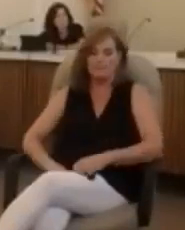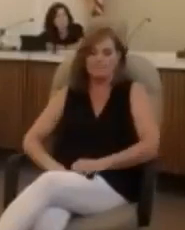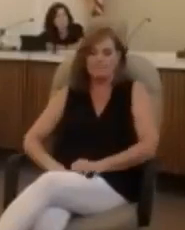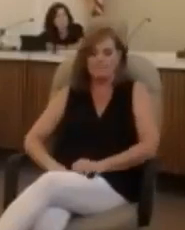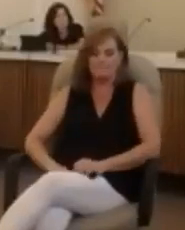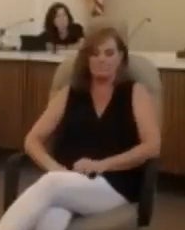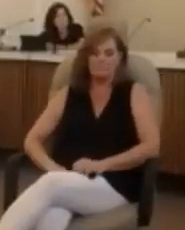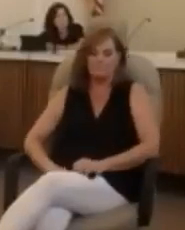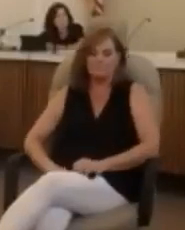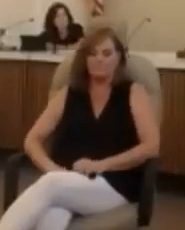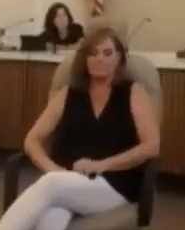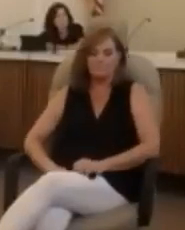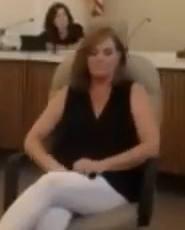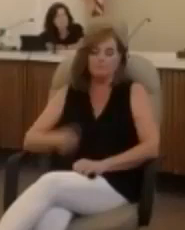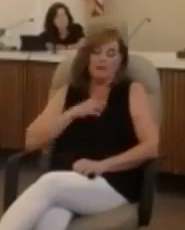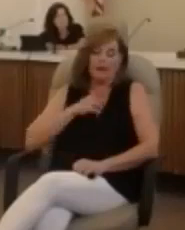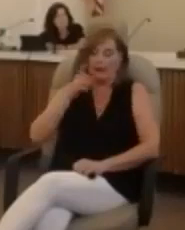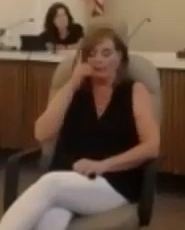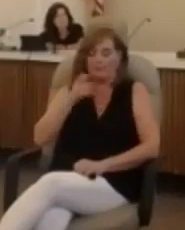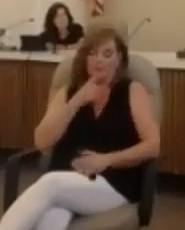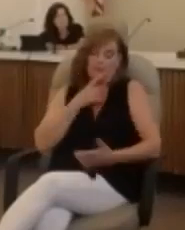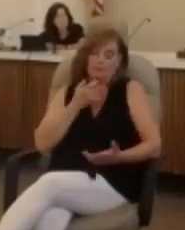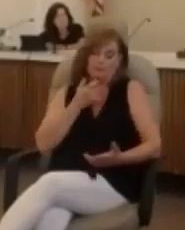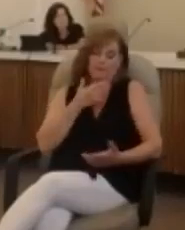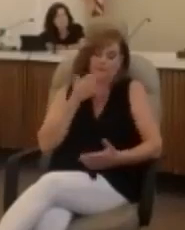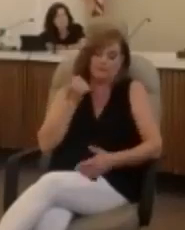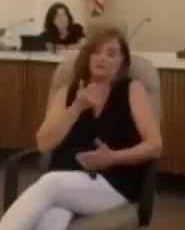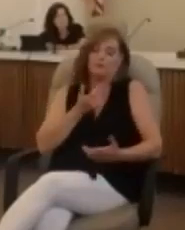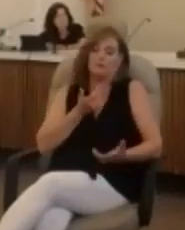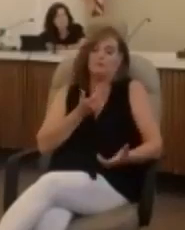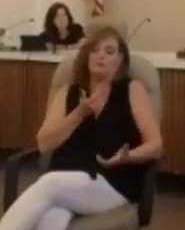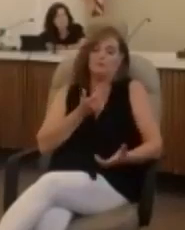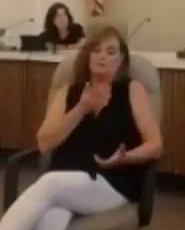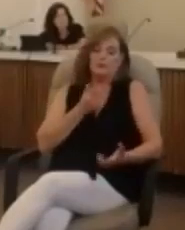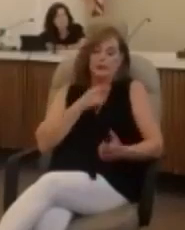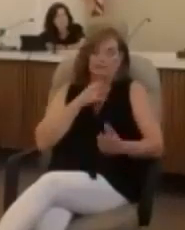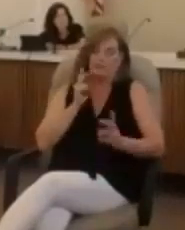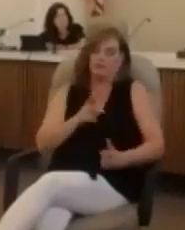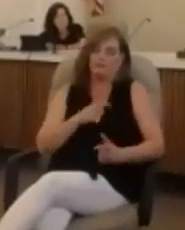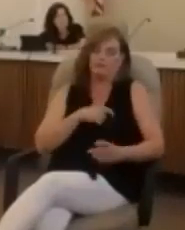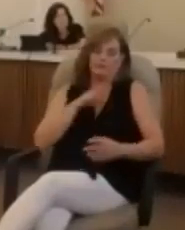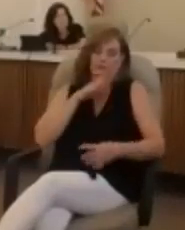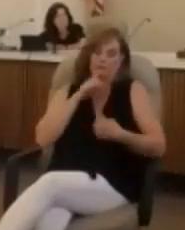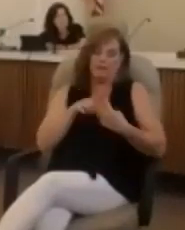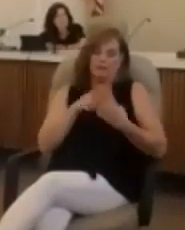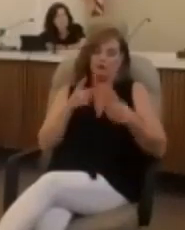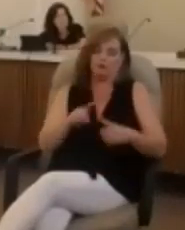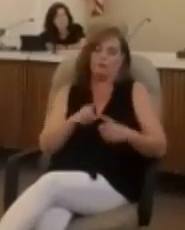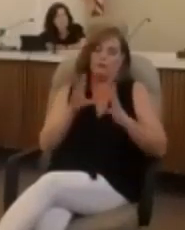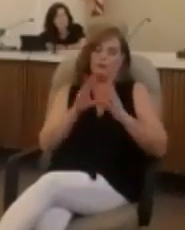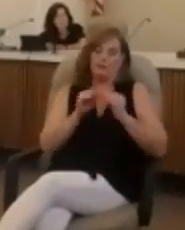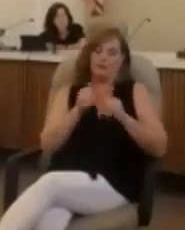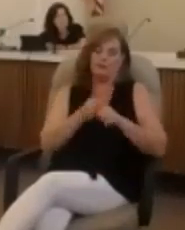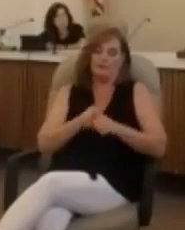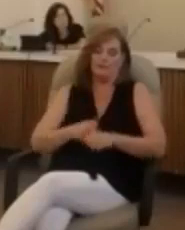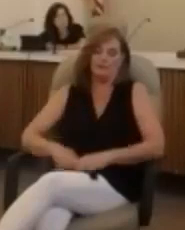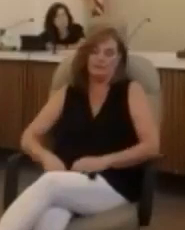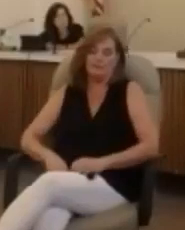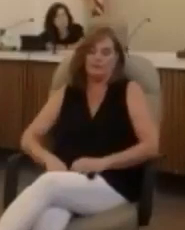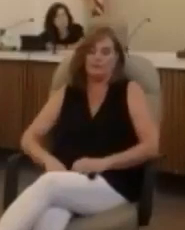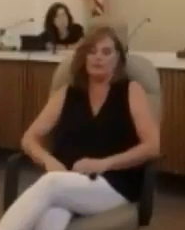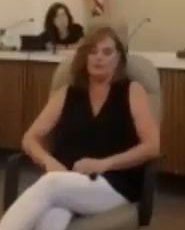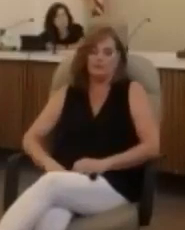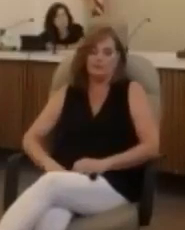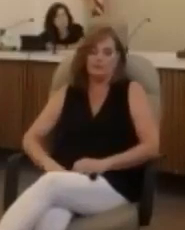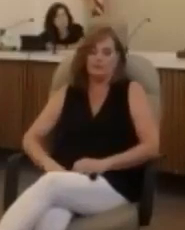Thought it would have been better if the board brought it up, person on the board brought it up during the meeting. So with that